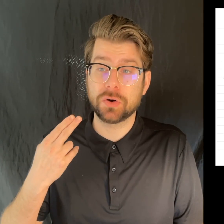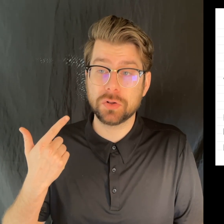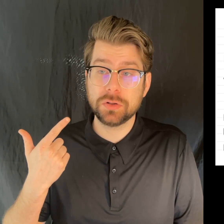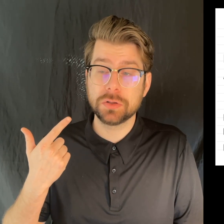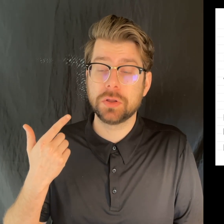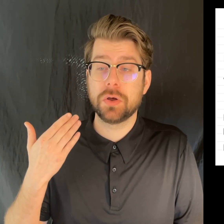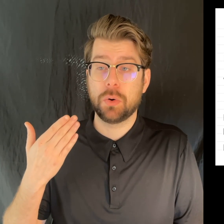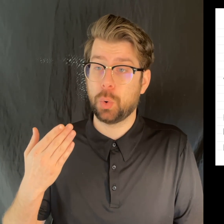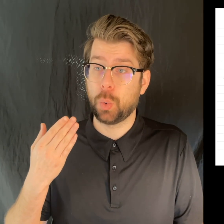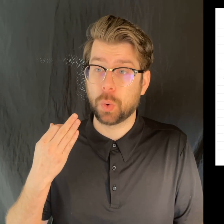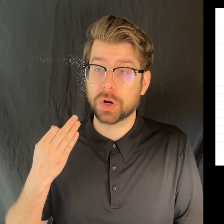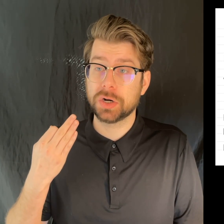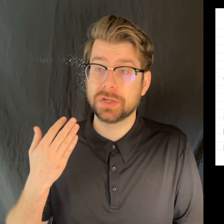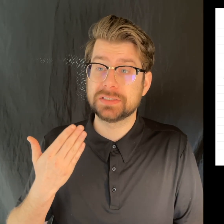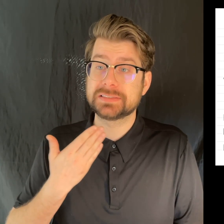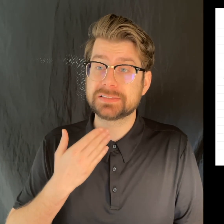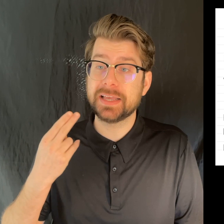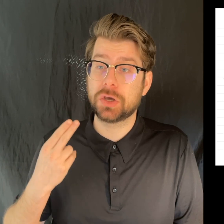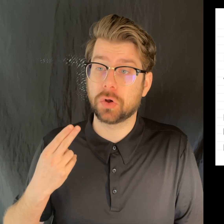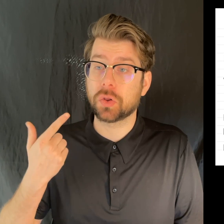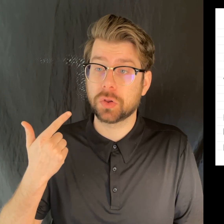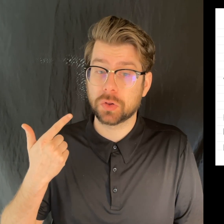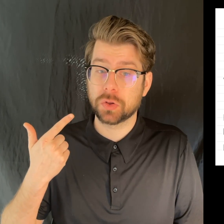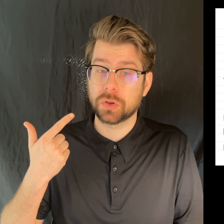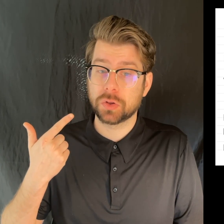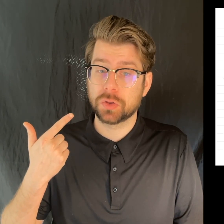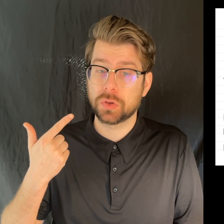Cycle or cycle.